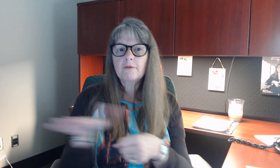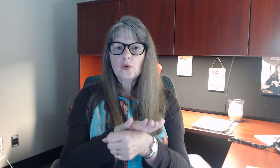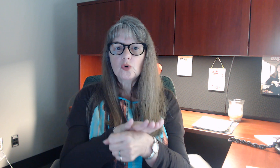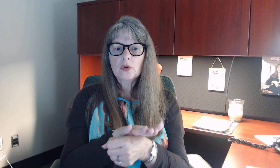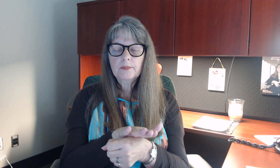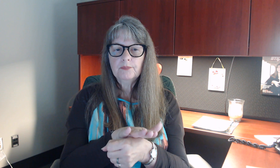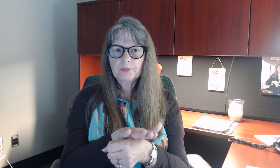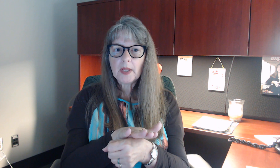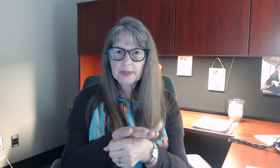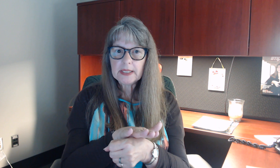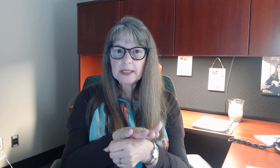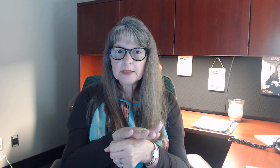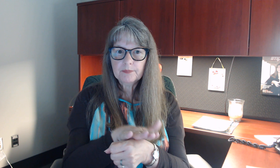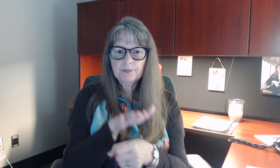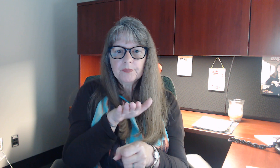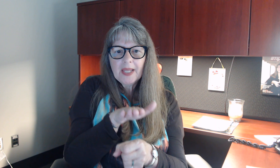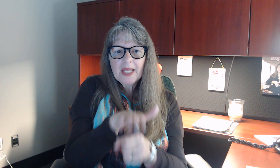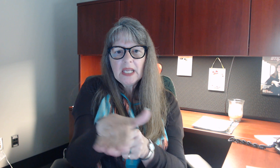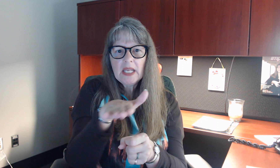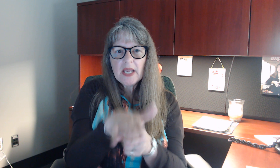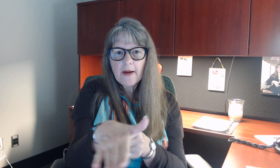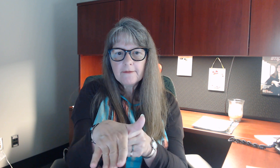Full, complete, enough.